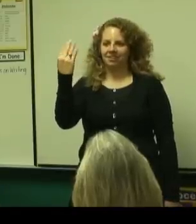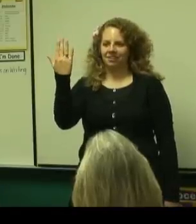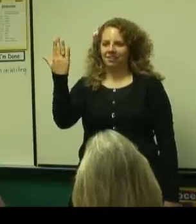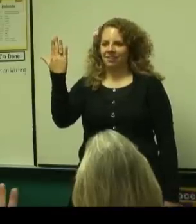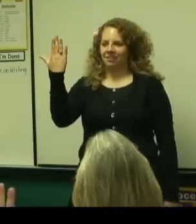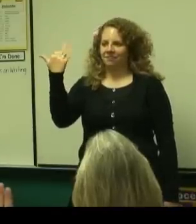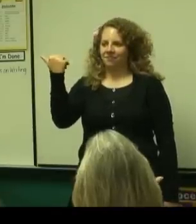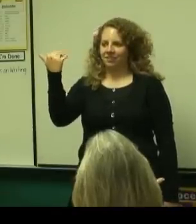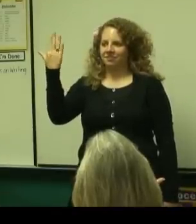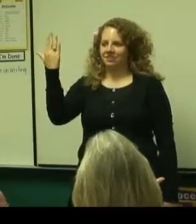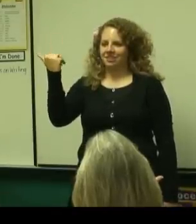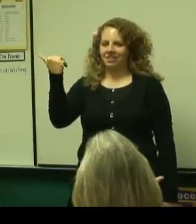14, 15.